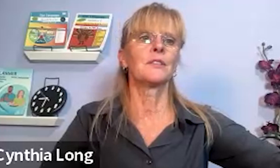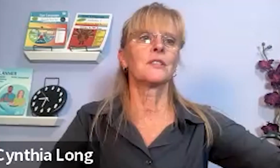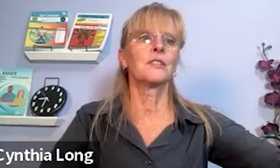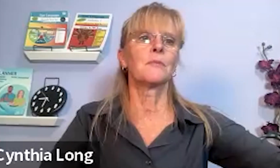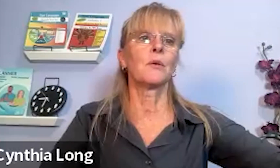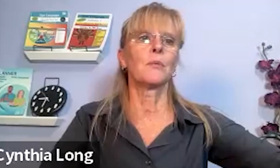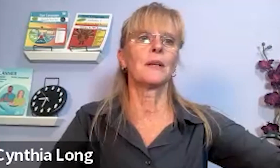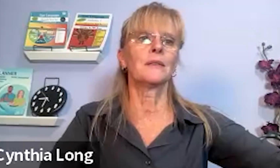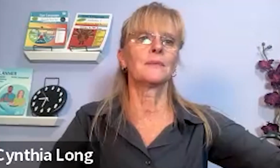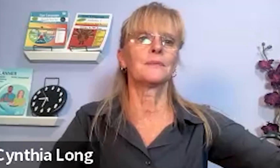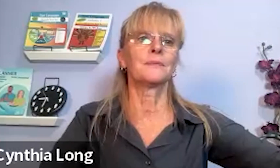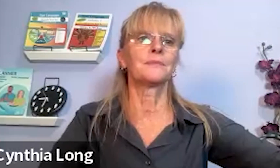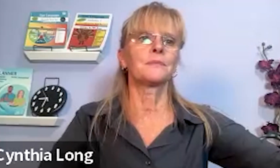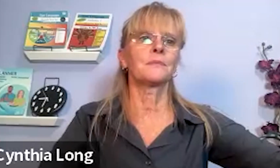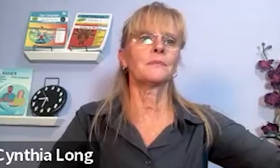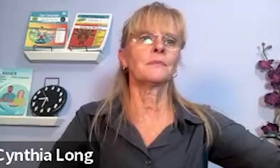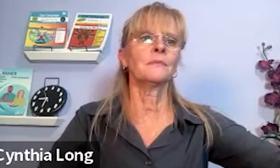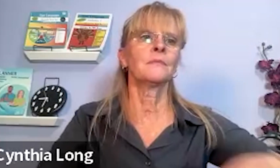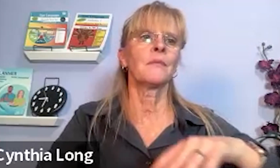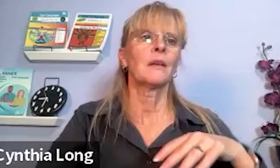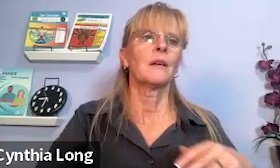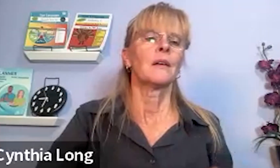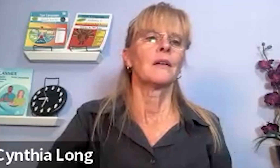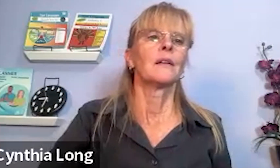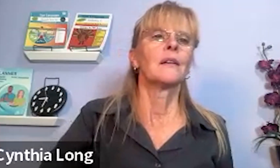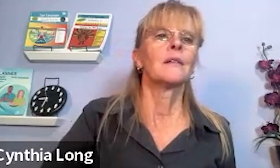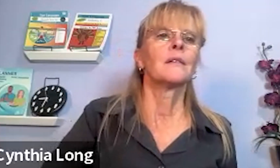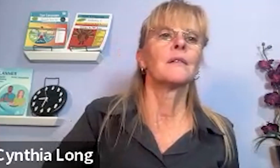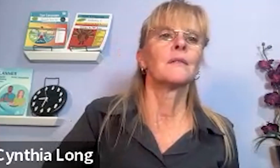Give me just a moment.